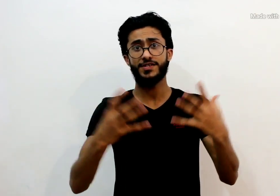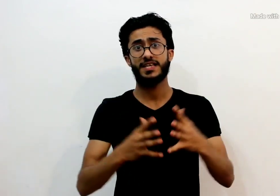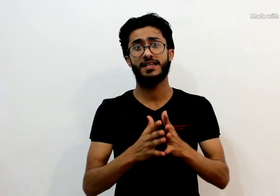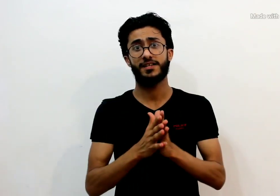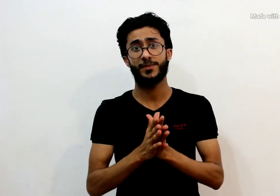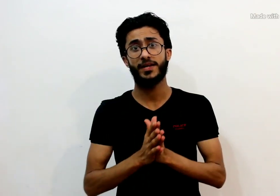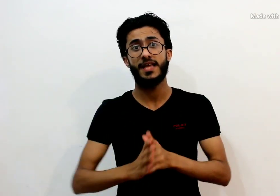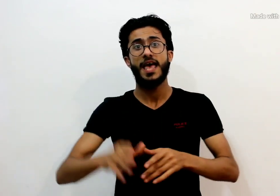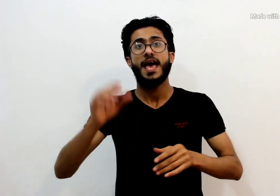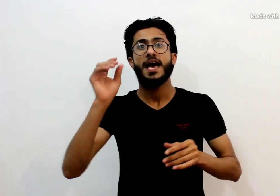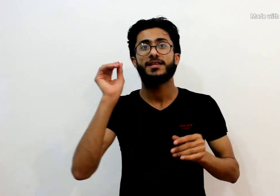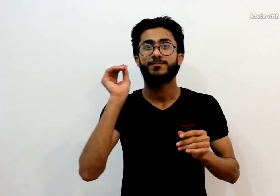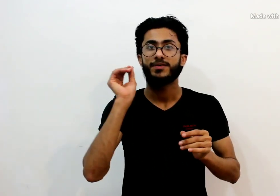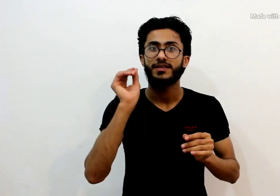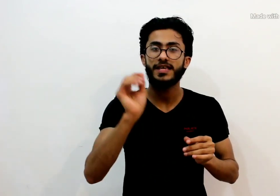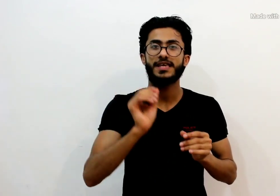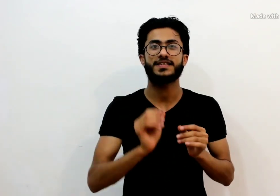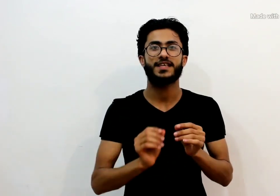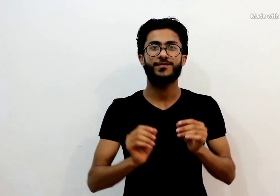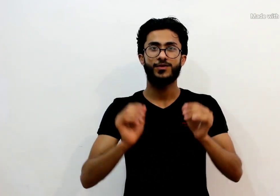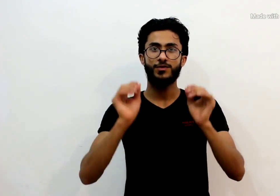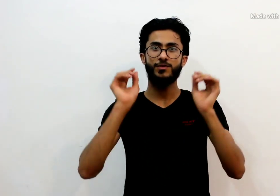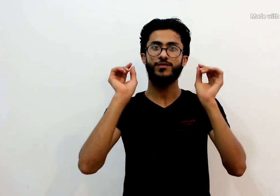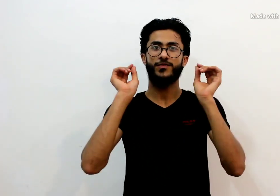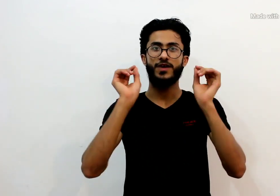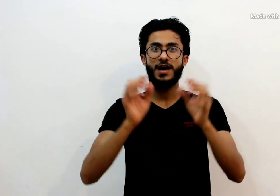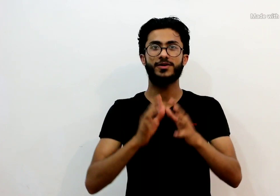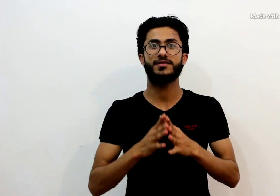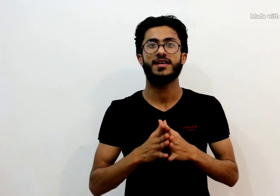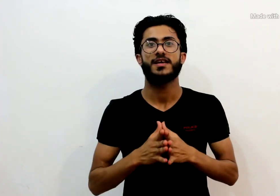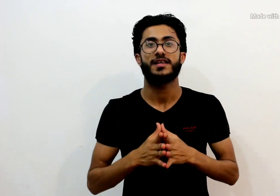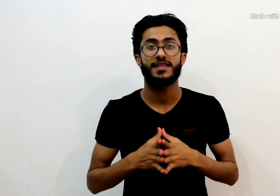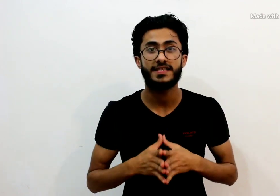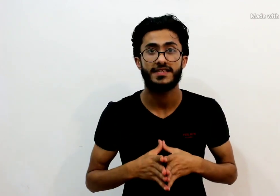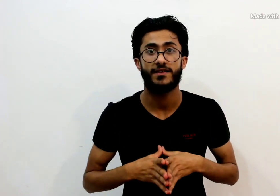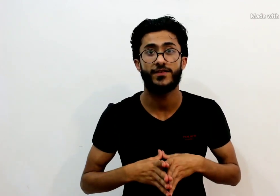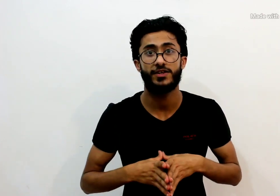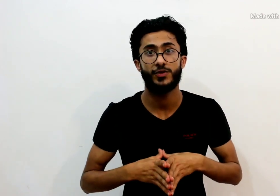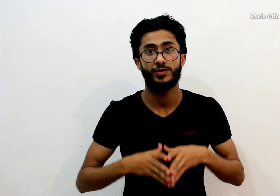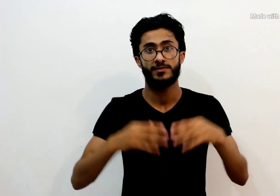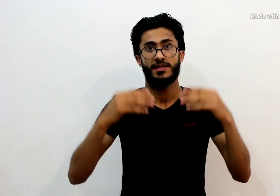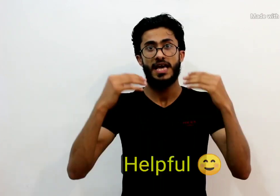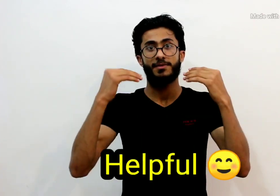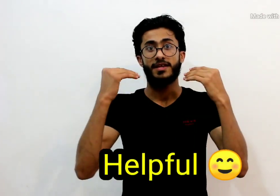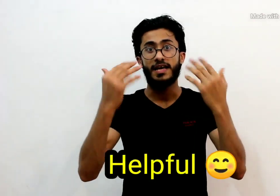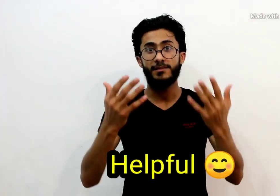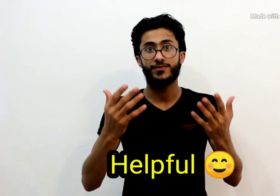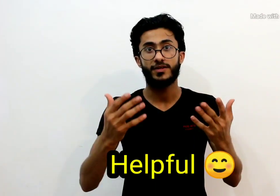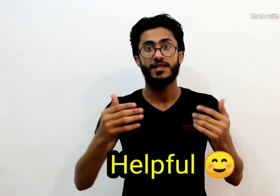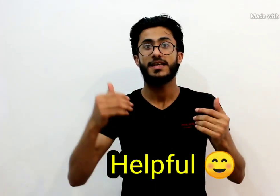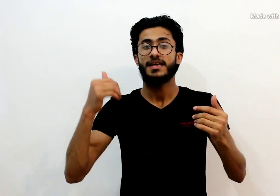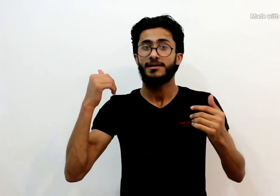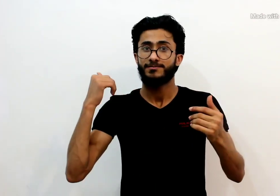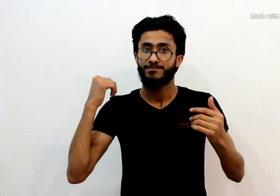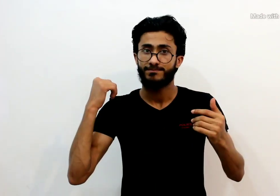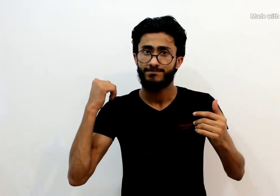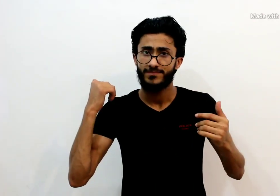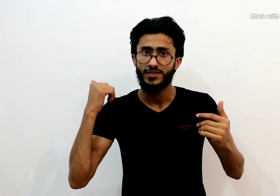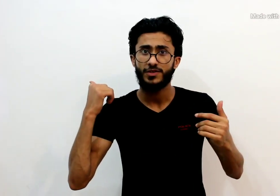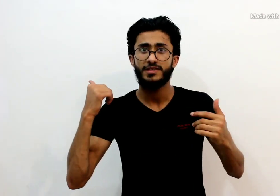understand a little bit. And please, if you found this video helpful, you could